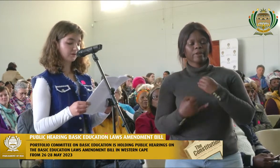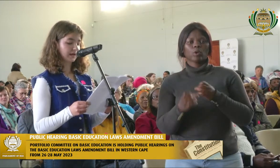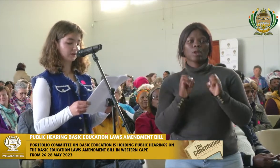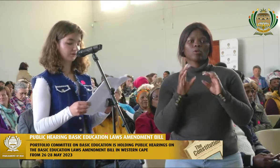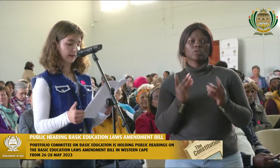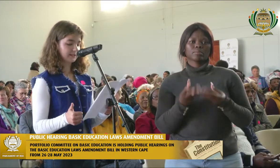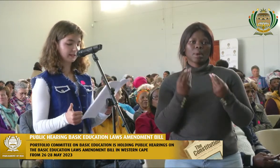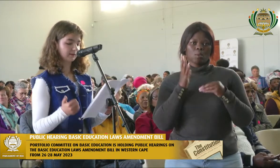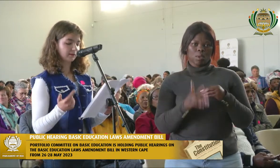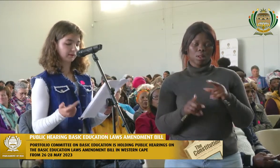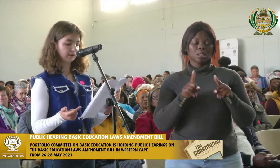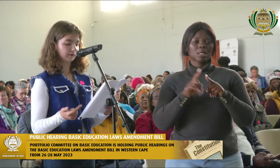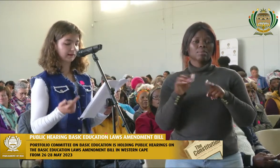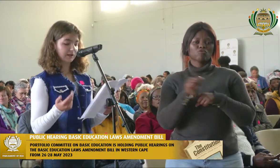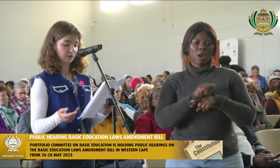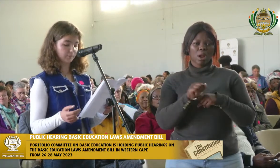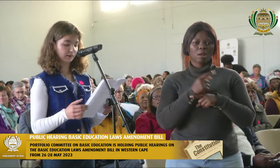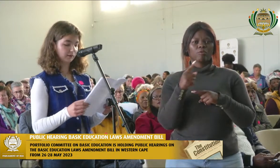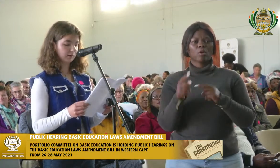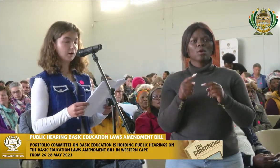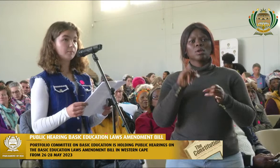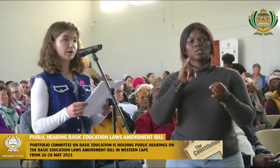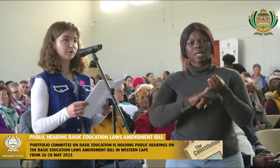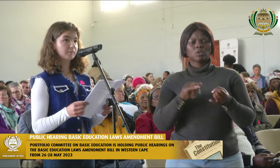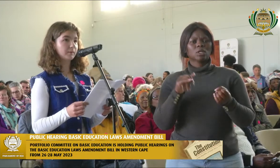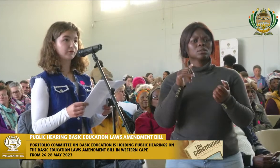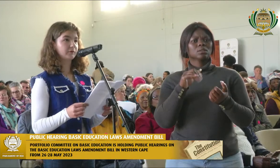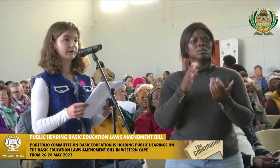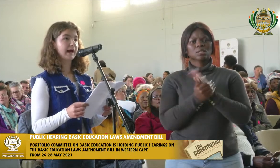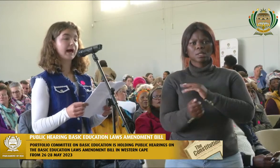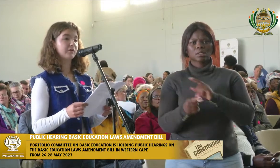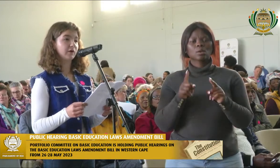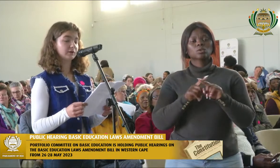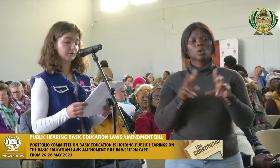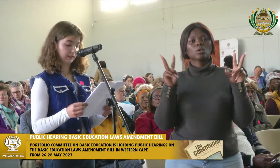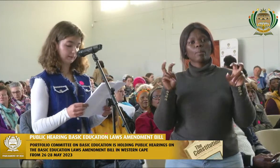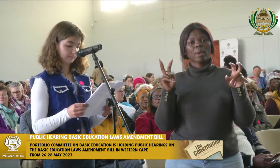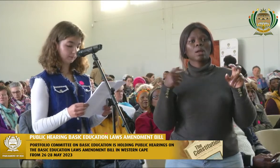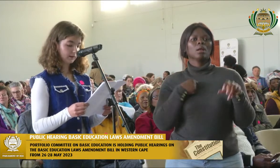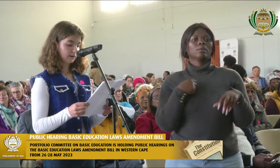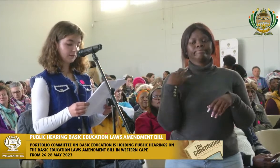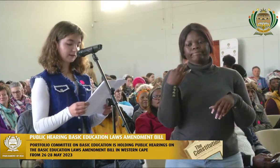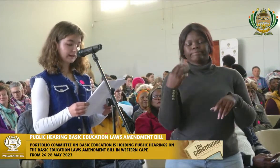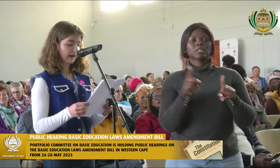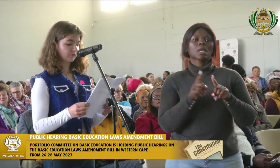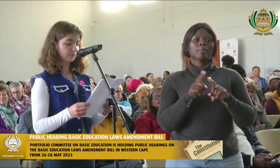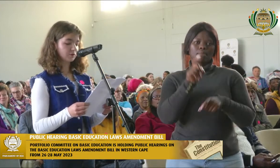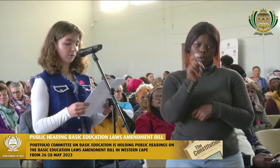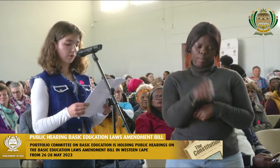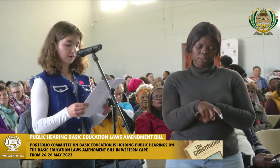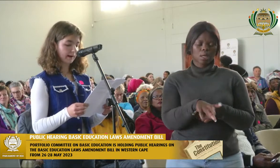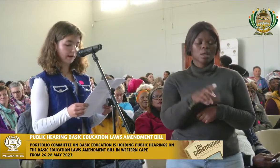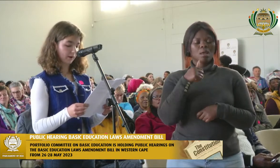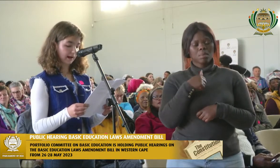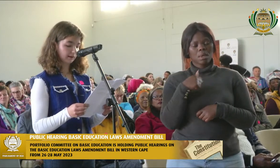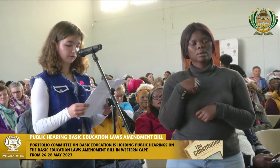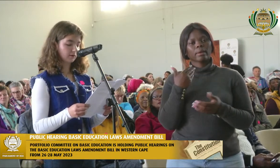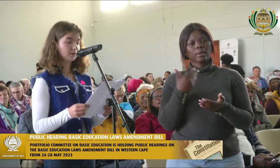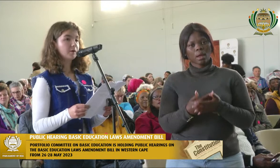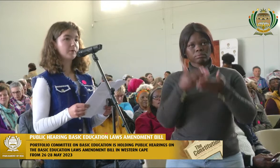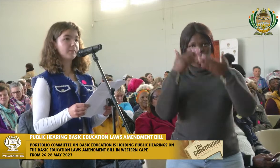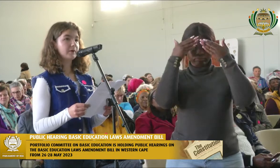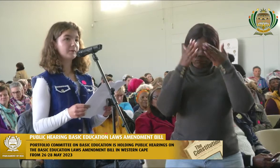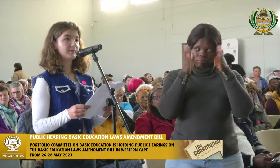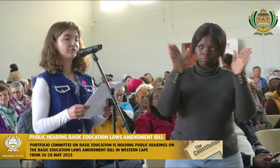a vast range of subjects, skills, and topics, both compulsory and voluntary. This allows me to broaden my